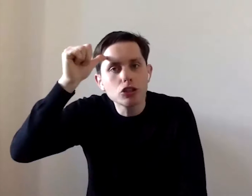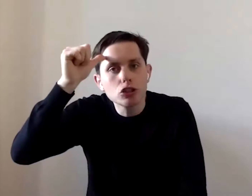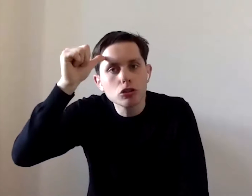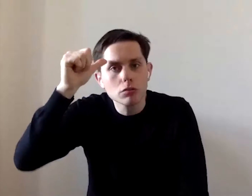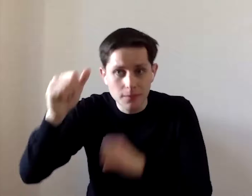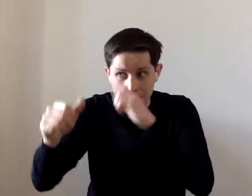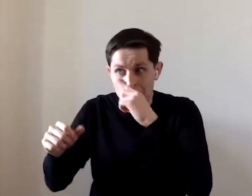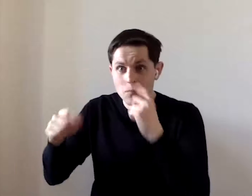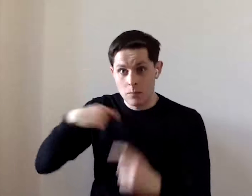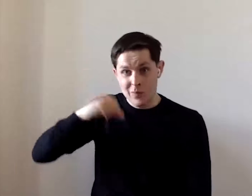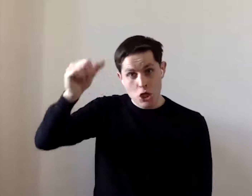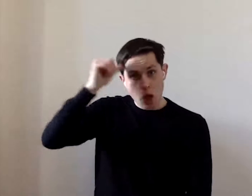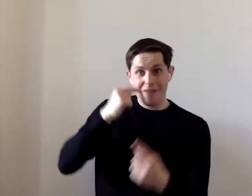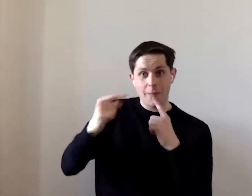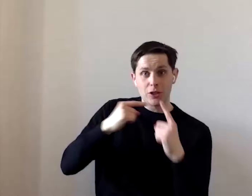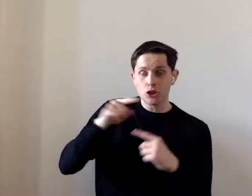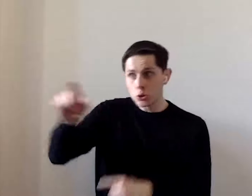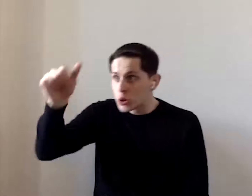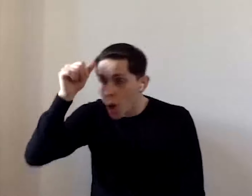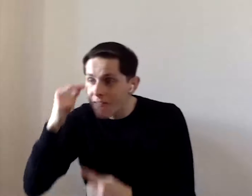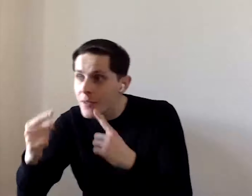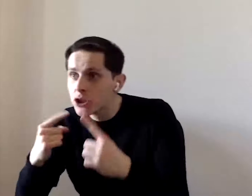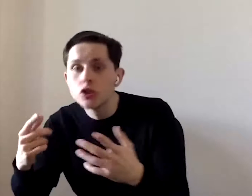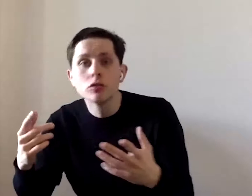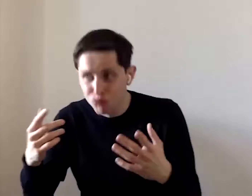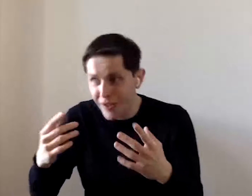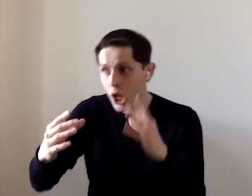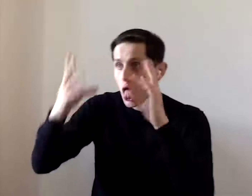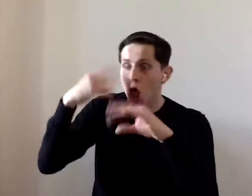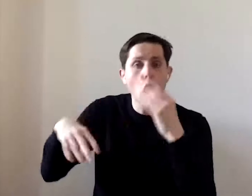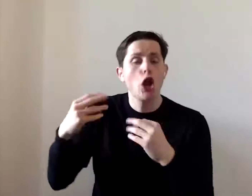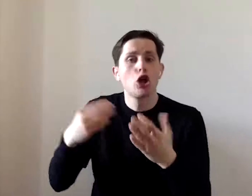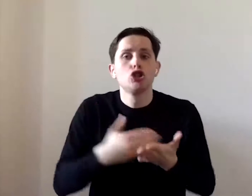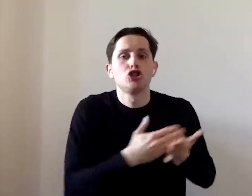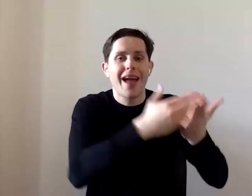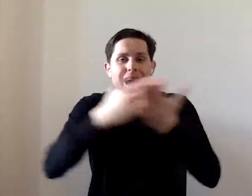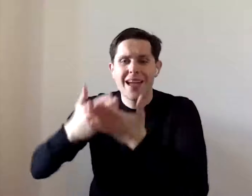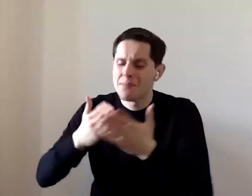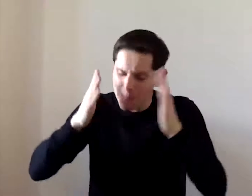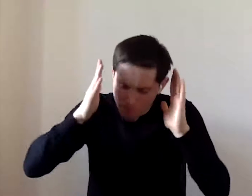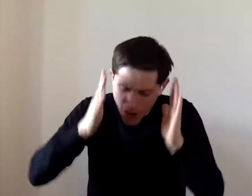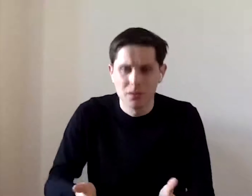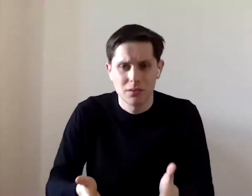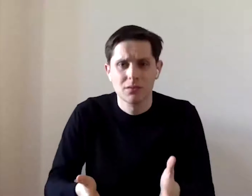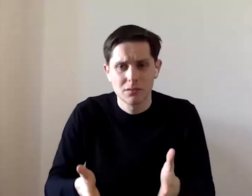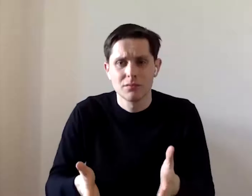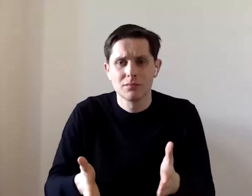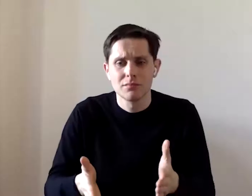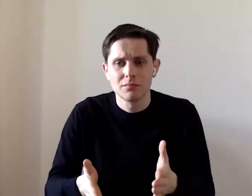as well, to make sure that this sort of wealth of knowledge that each one of us has created in how we adapt the world around us to